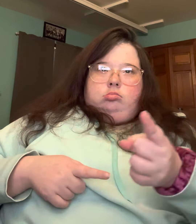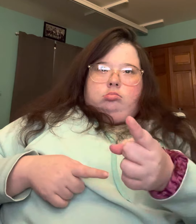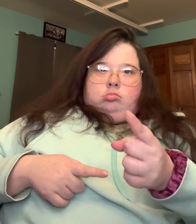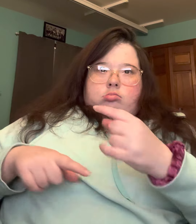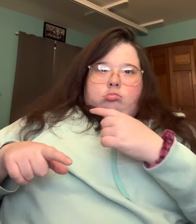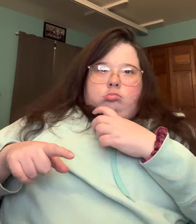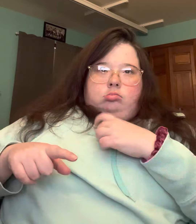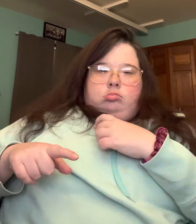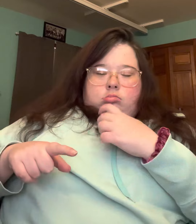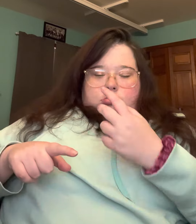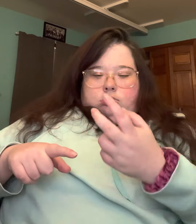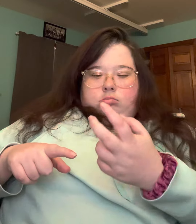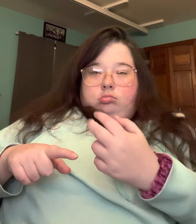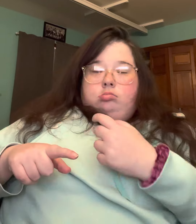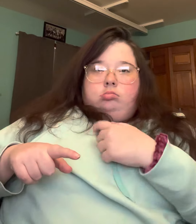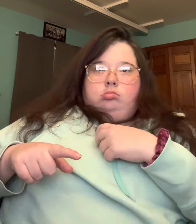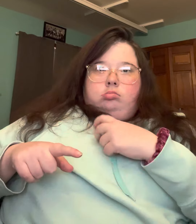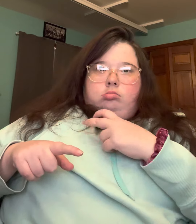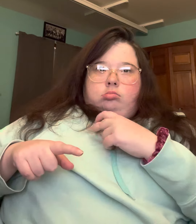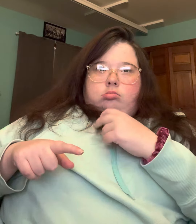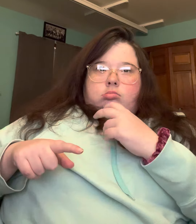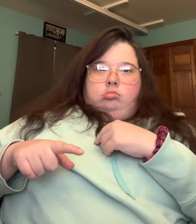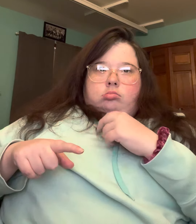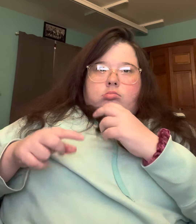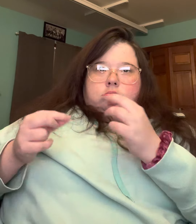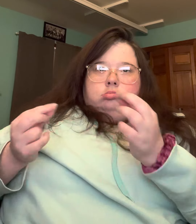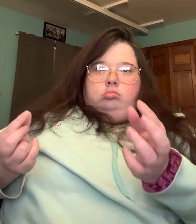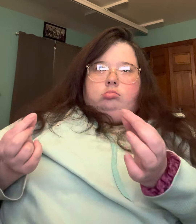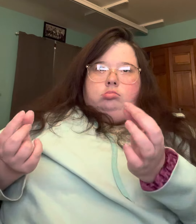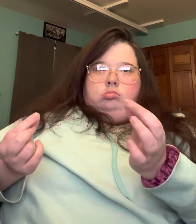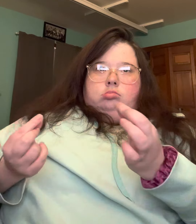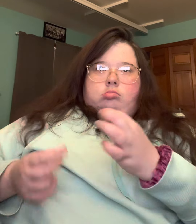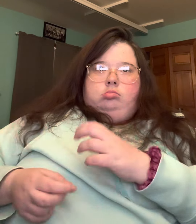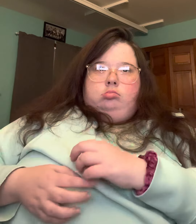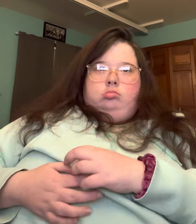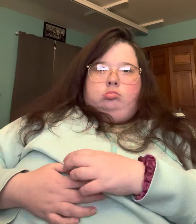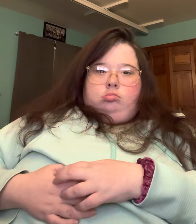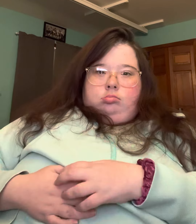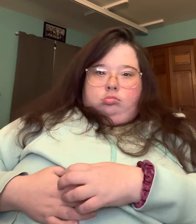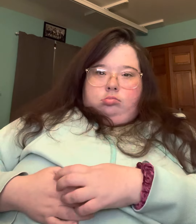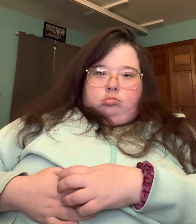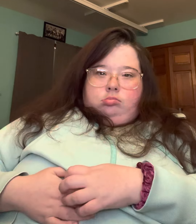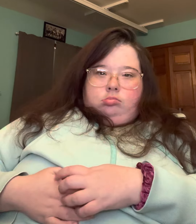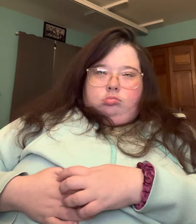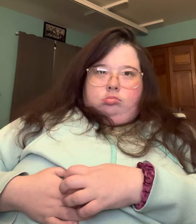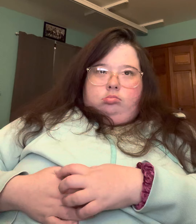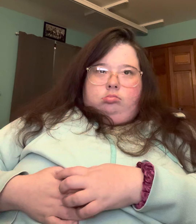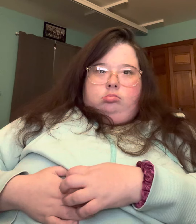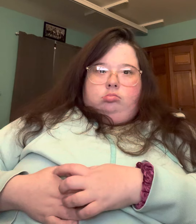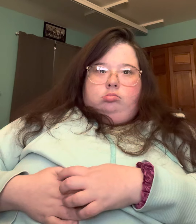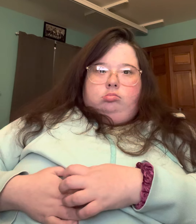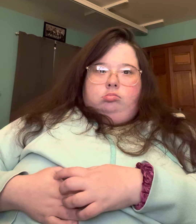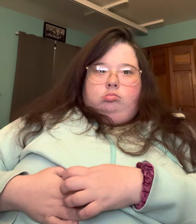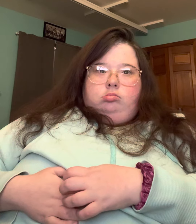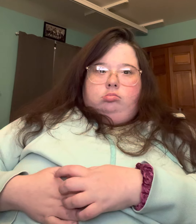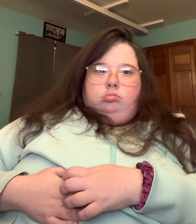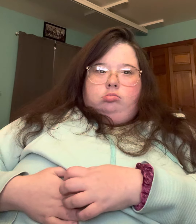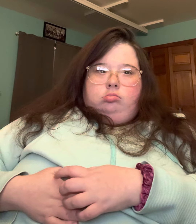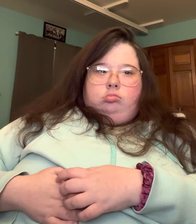You like what do? Another great conversational phrase to know